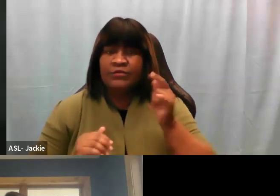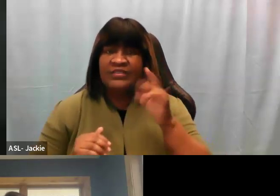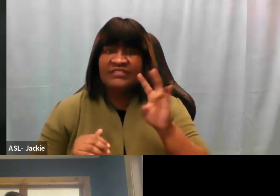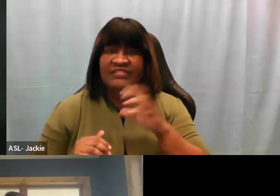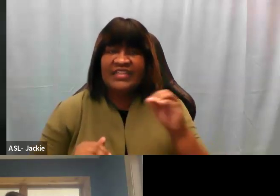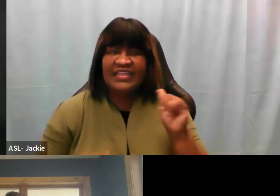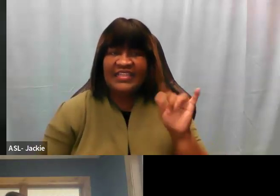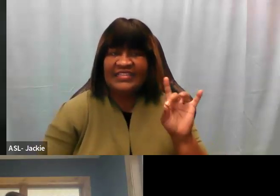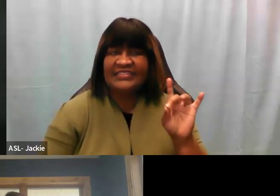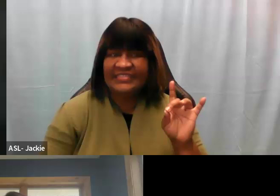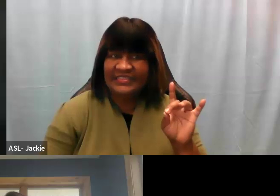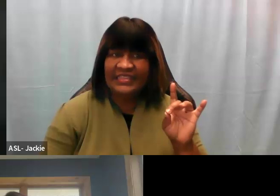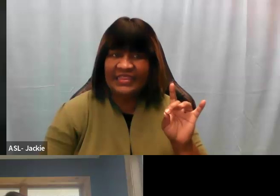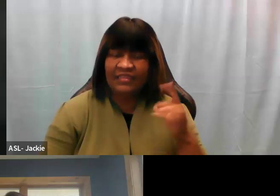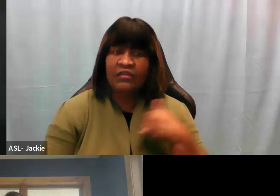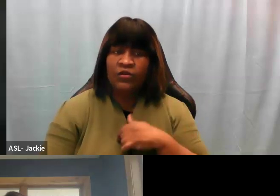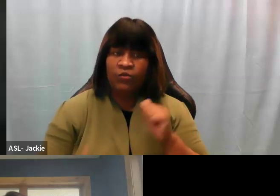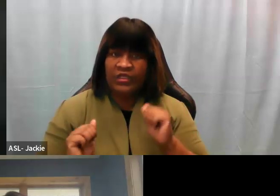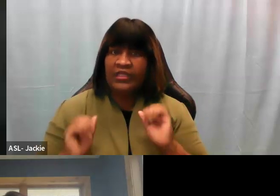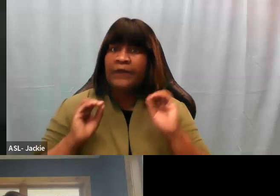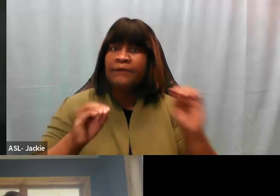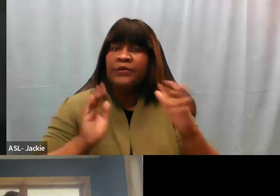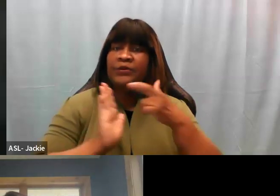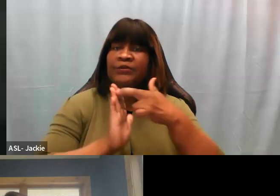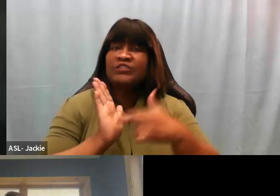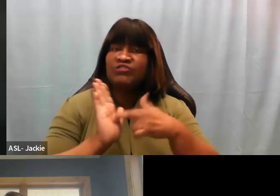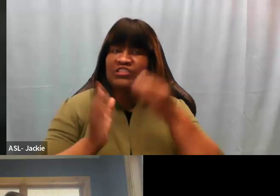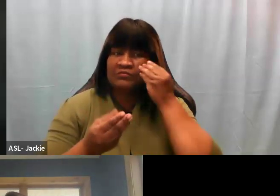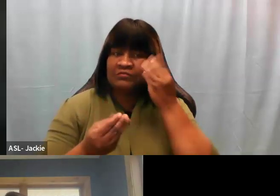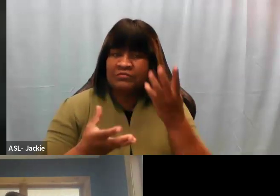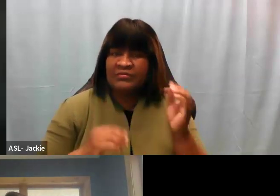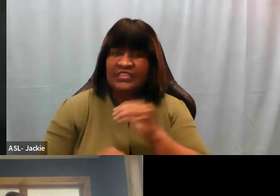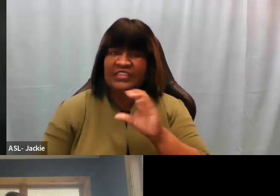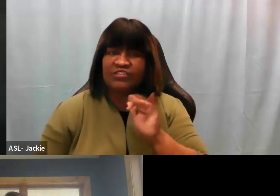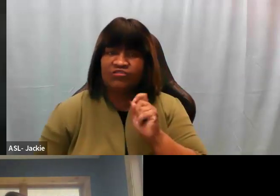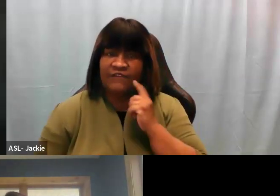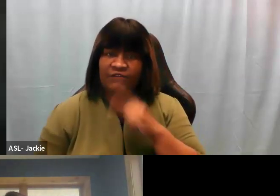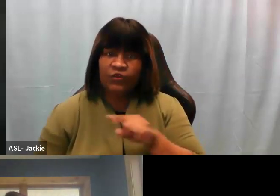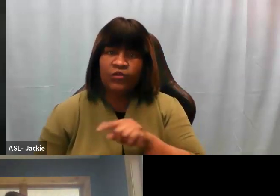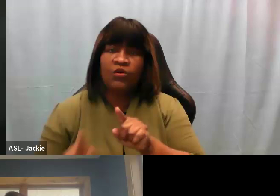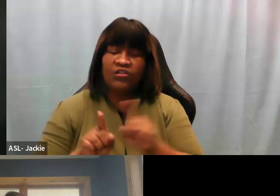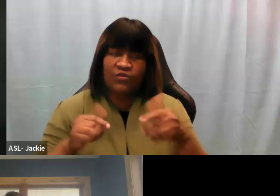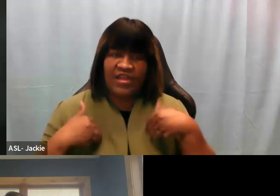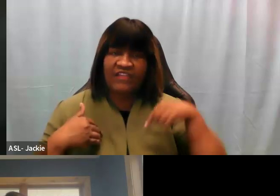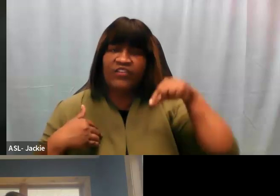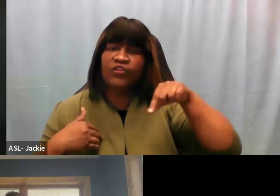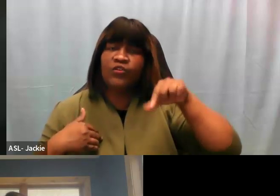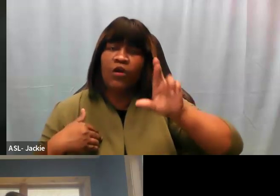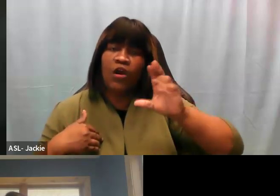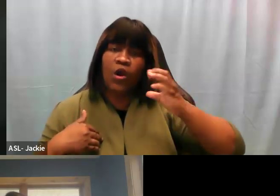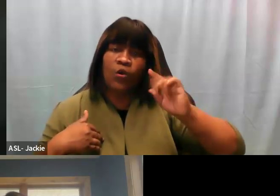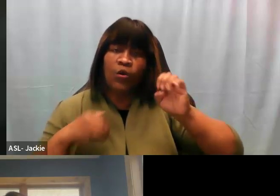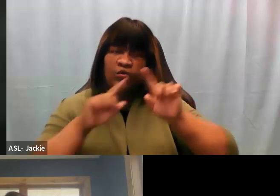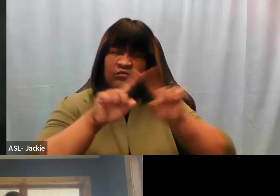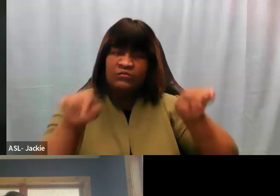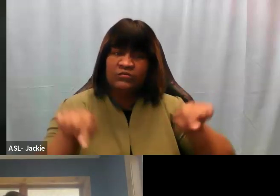and 18th. We can put the registration in the chat, but there's also a QR code on the screen